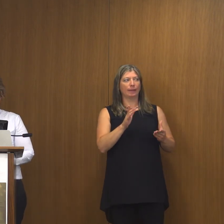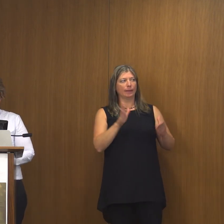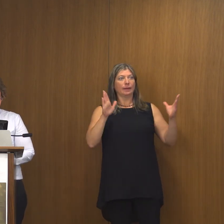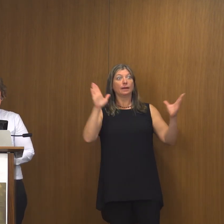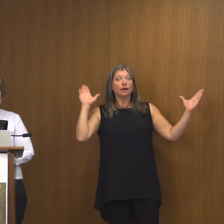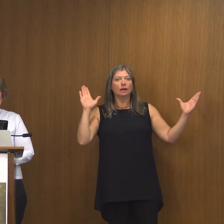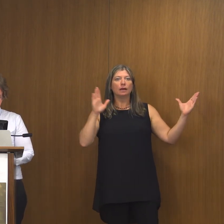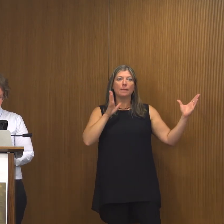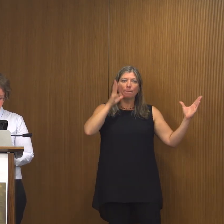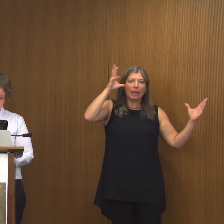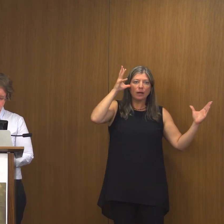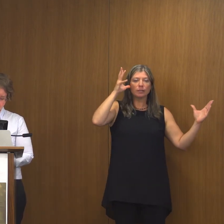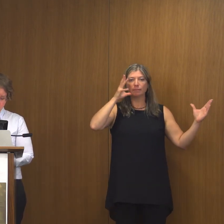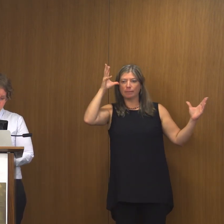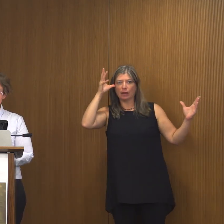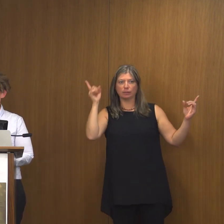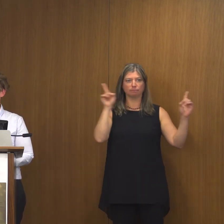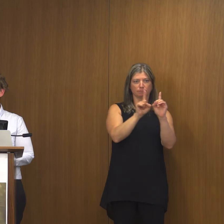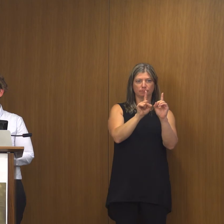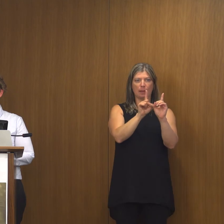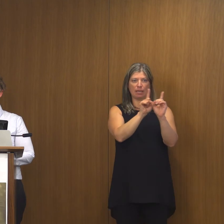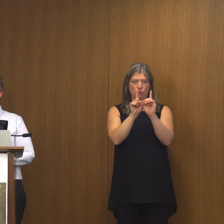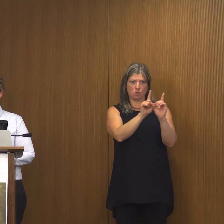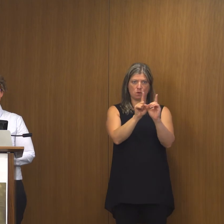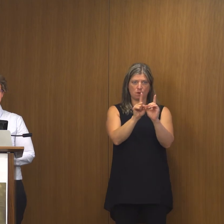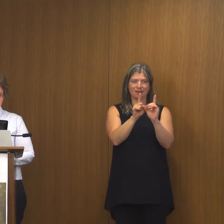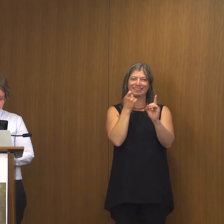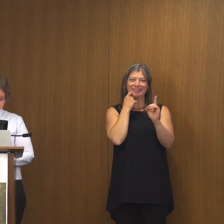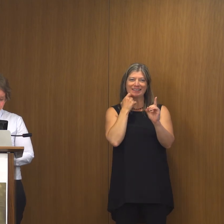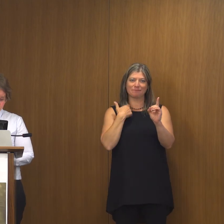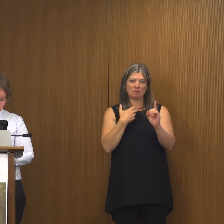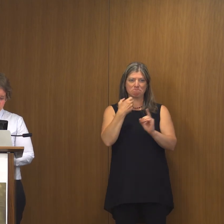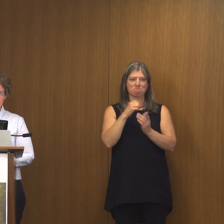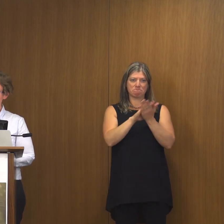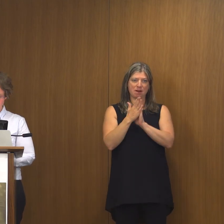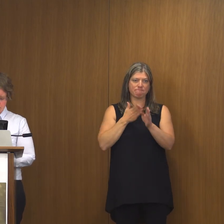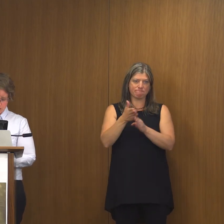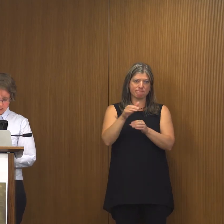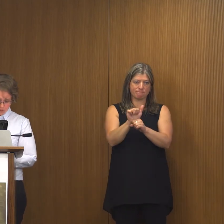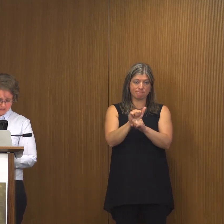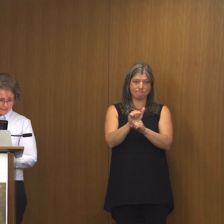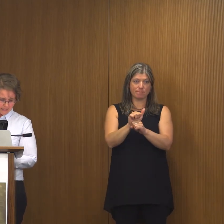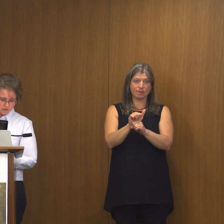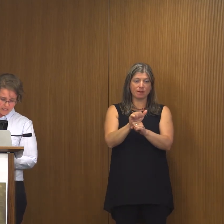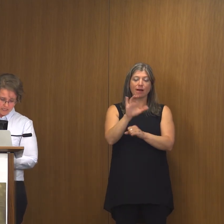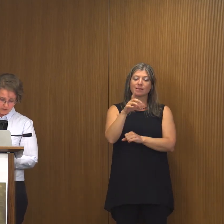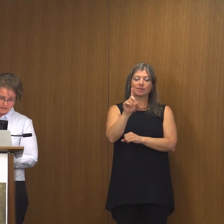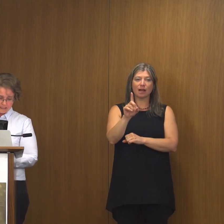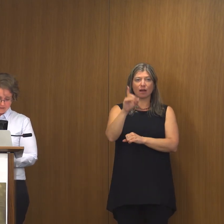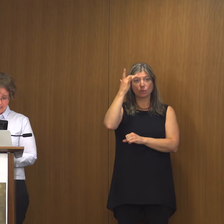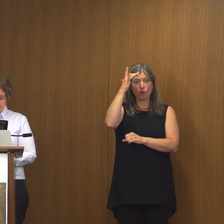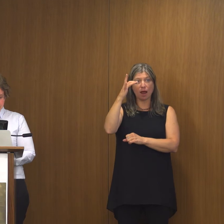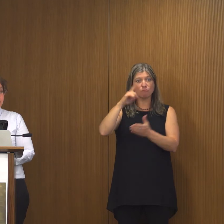absolute necessity for parent-to-parent mentoring, which recently became my occupation. Child Right Research Network is a Canada-wide